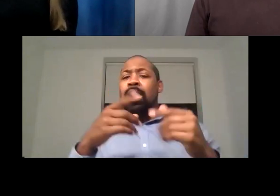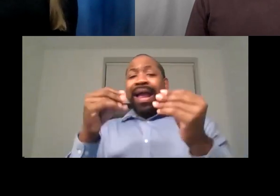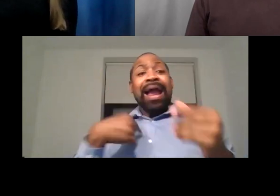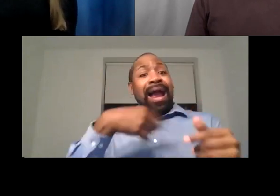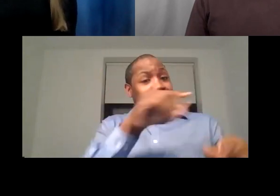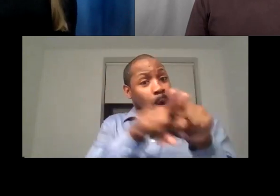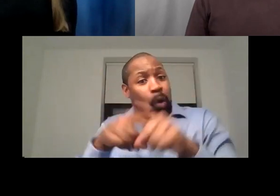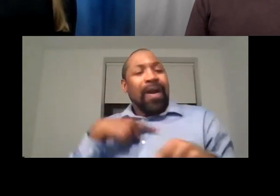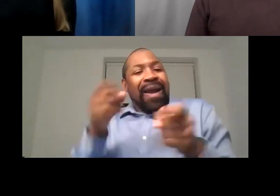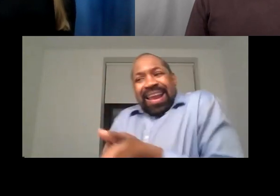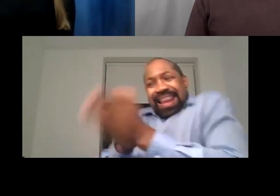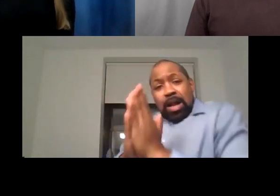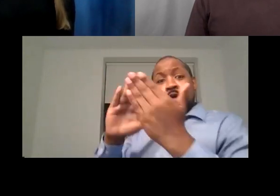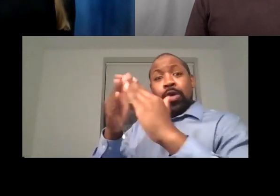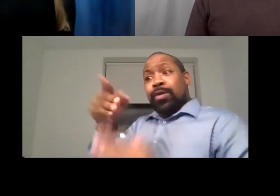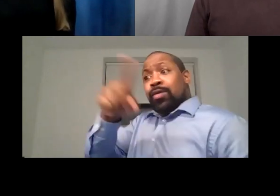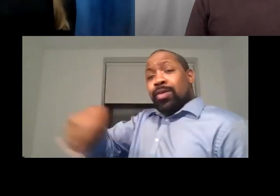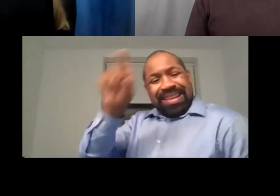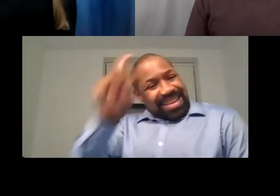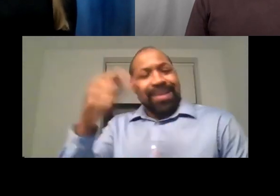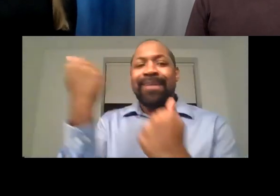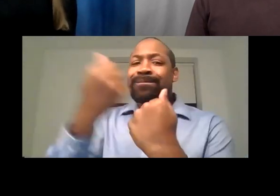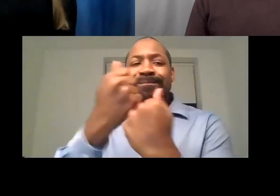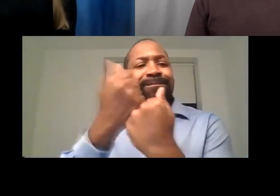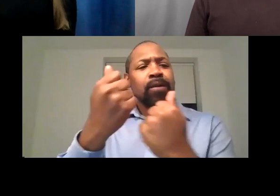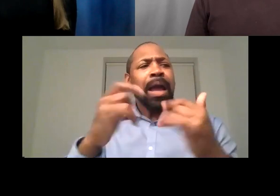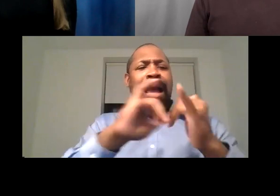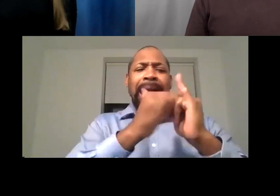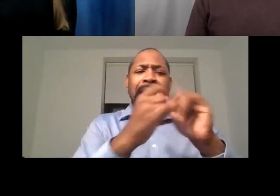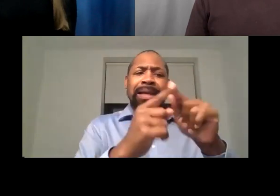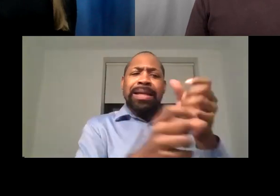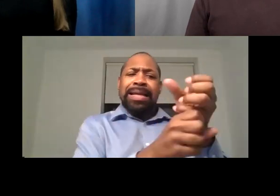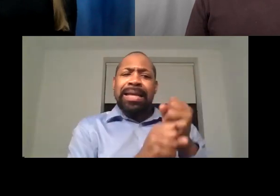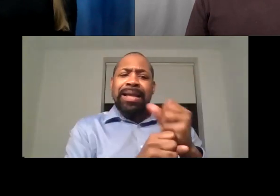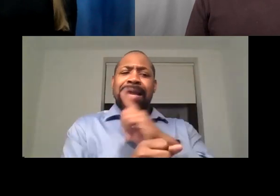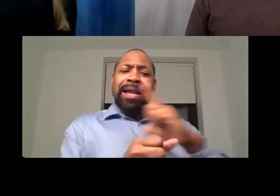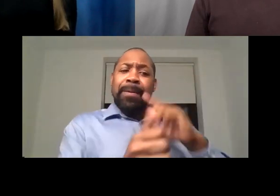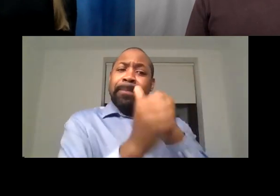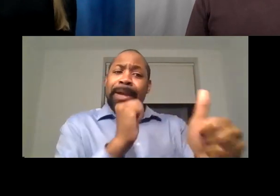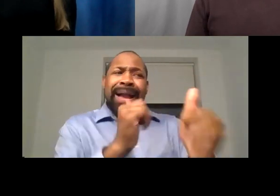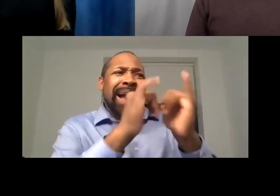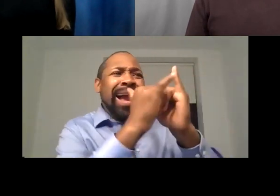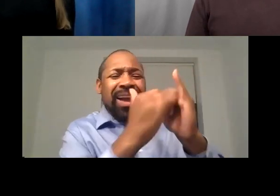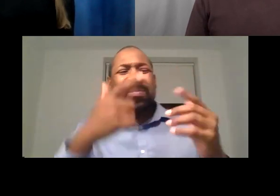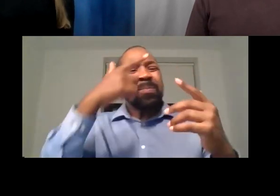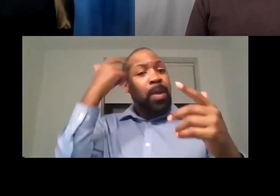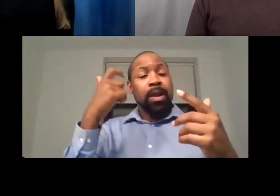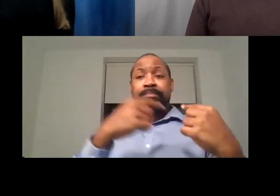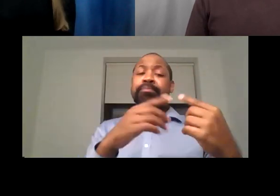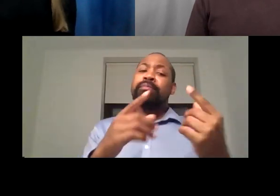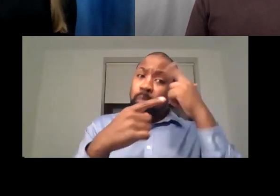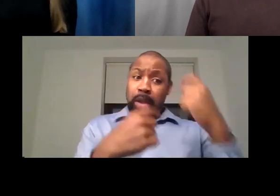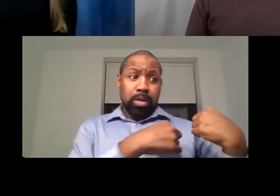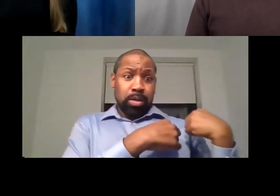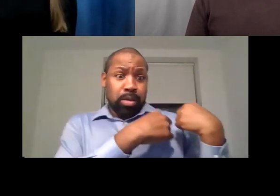start drafting them. And at the same time, request the community, okay, how do we get